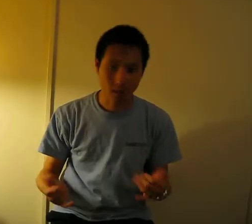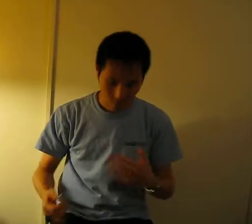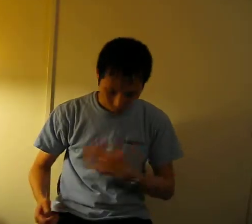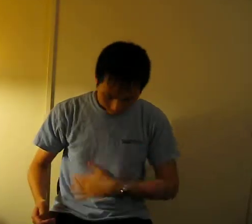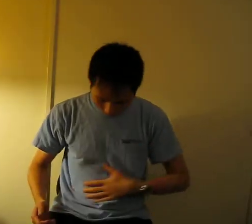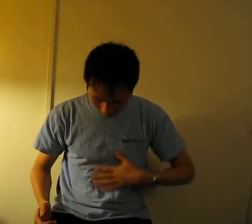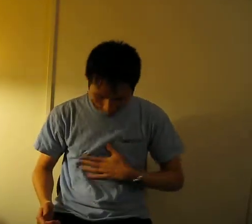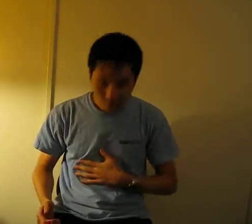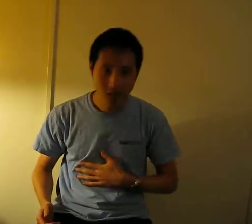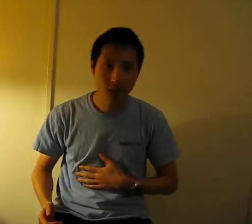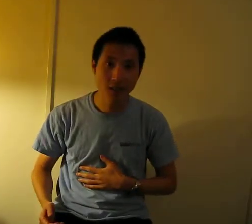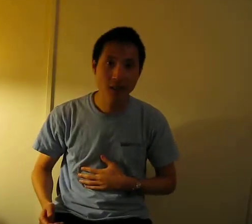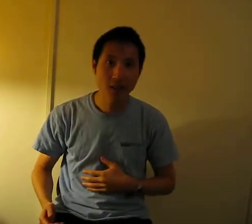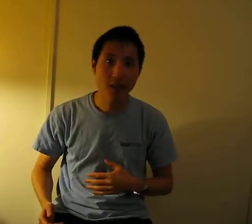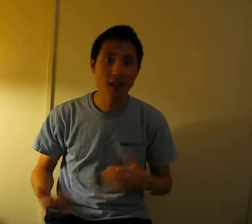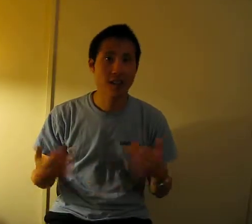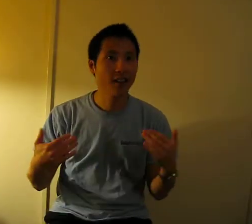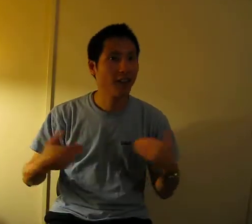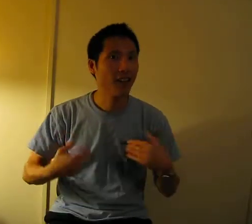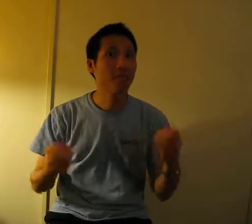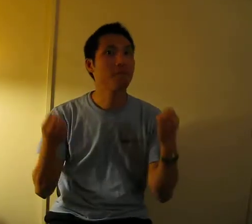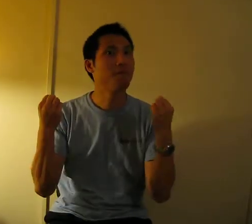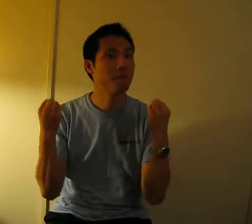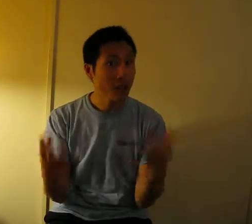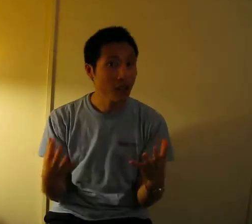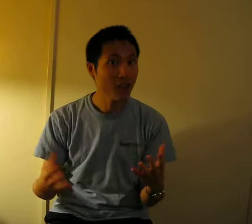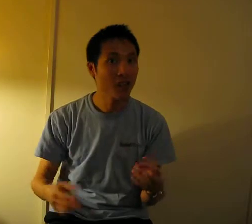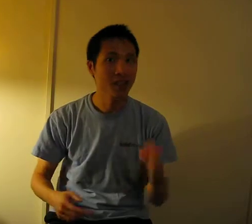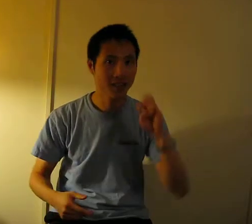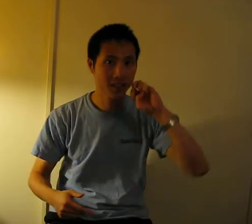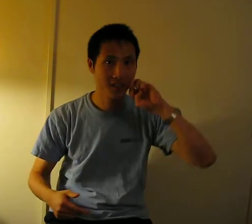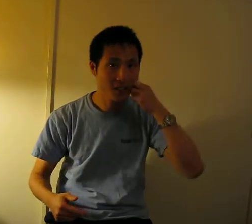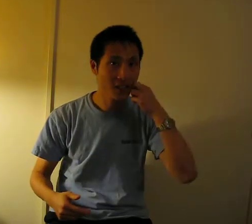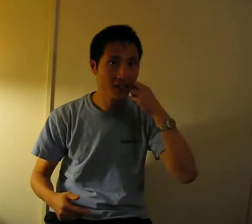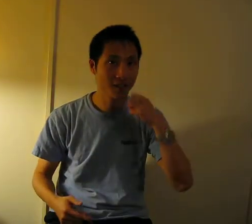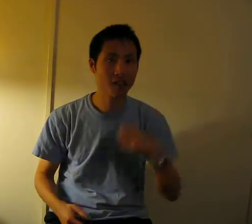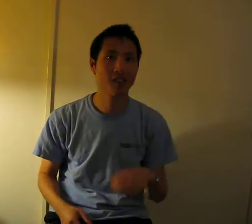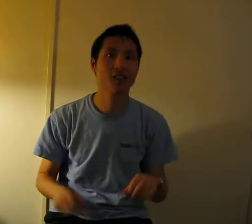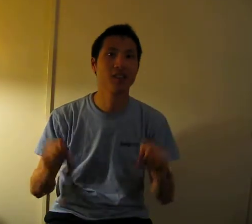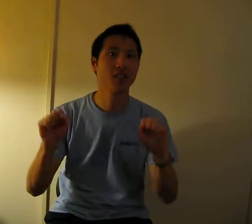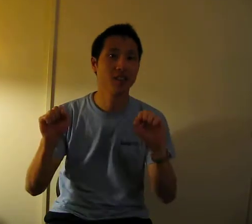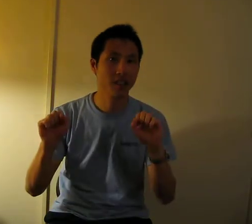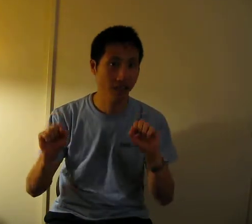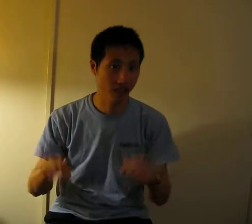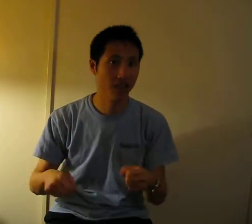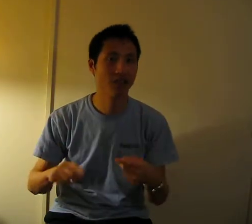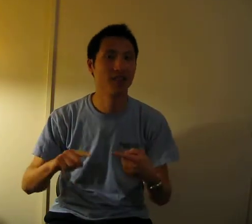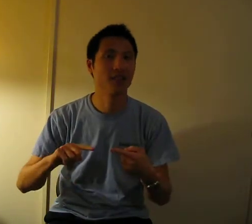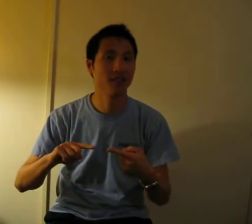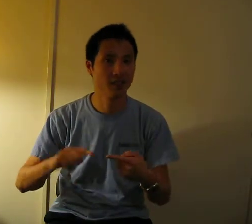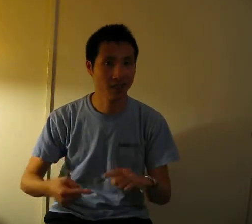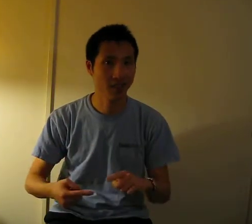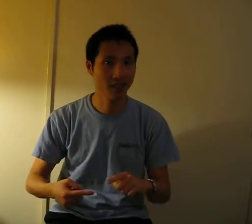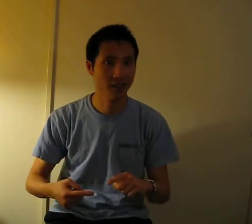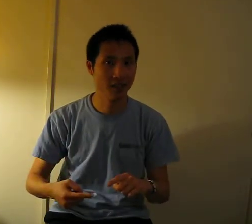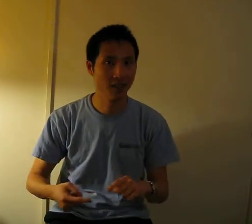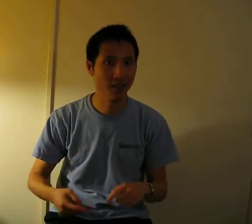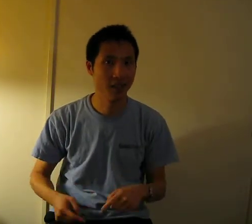Now, on the other hand, your abdomen has a lot of nerves. It definitely can